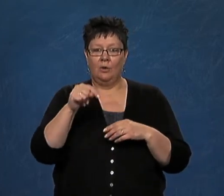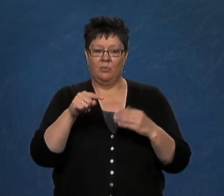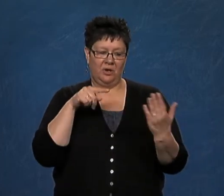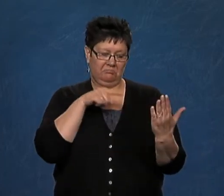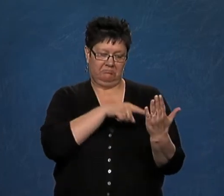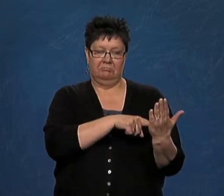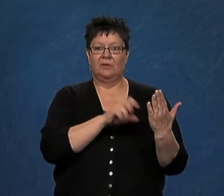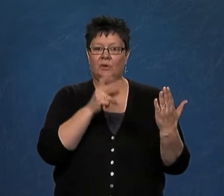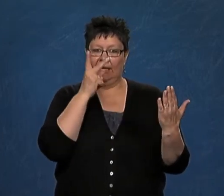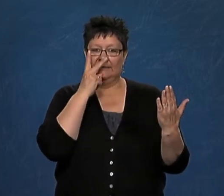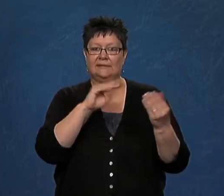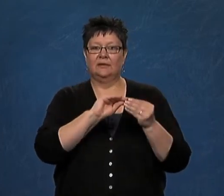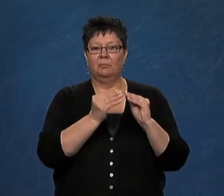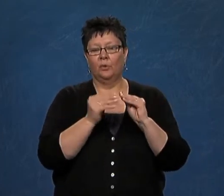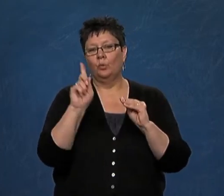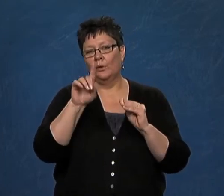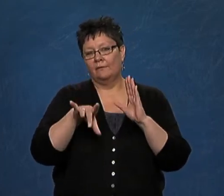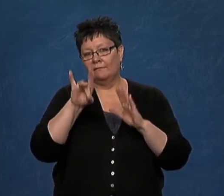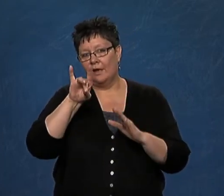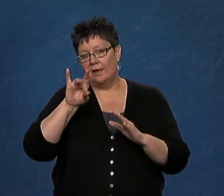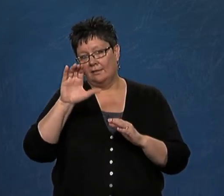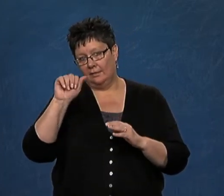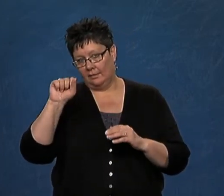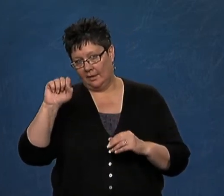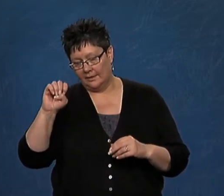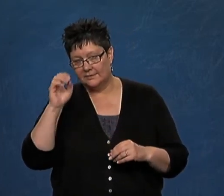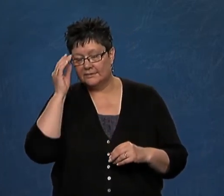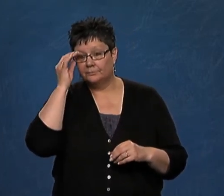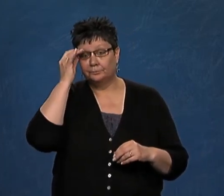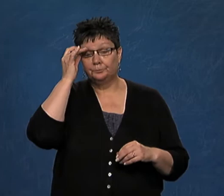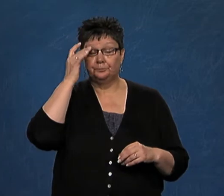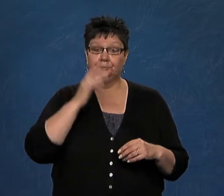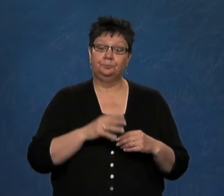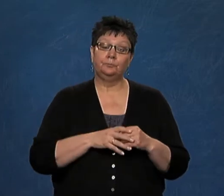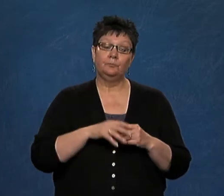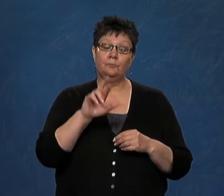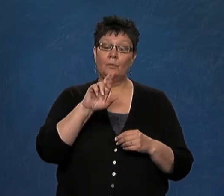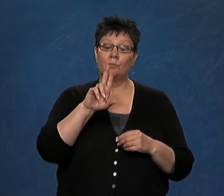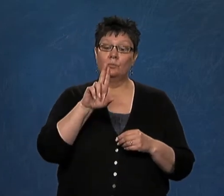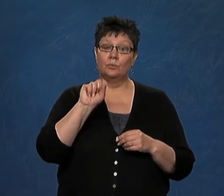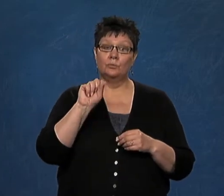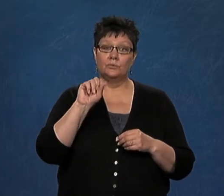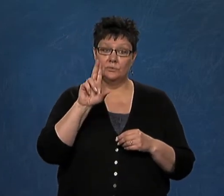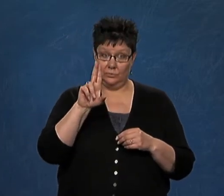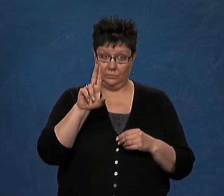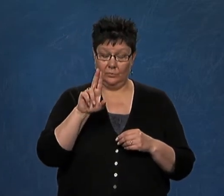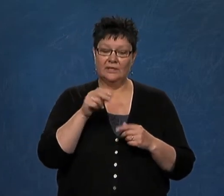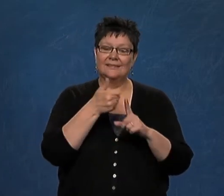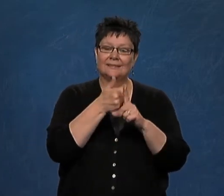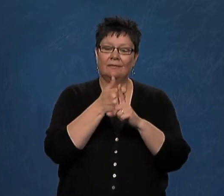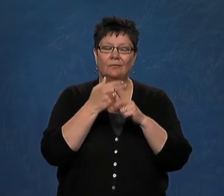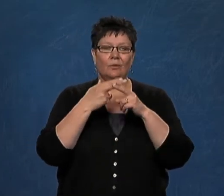RURS, and you have information on your PowerPoint. You can see the particular case number, and you can refer to that.